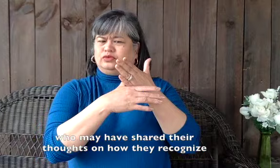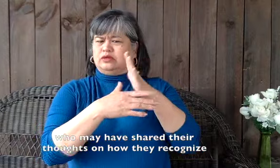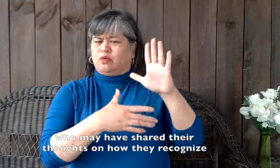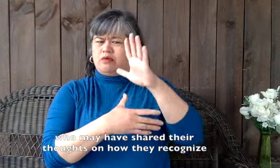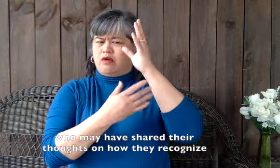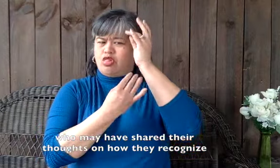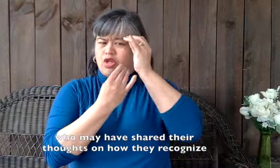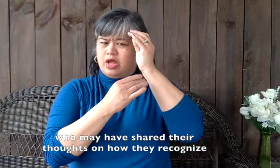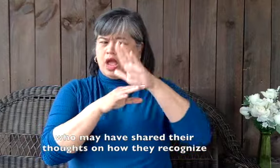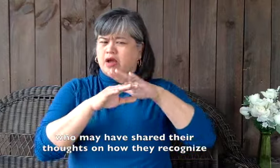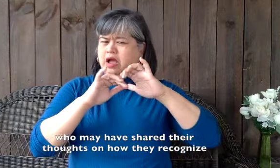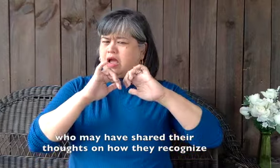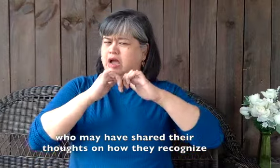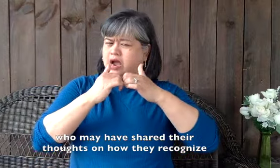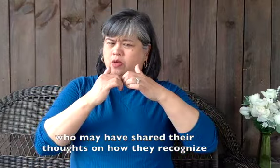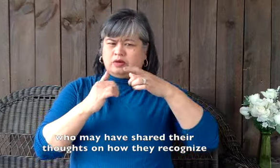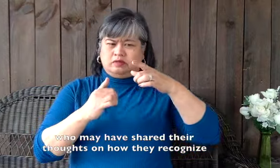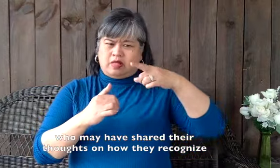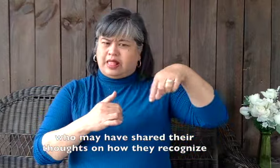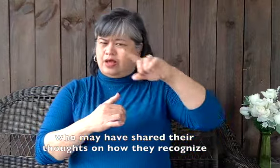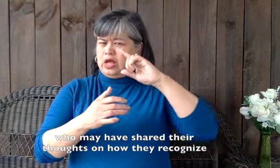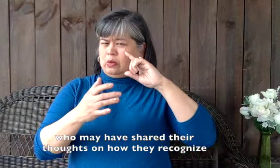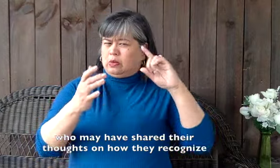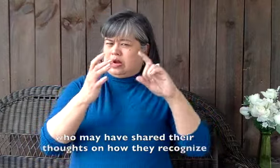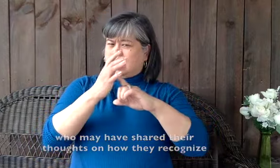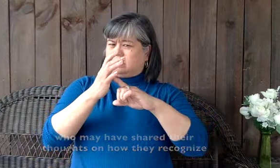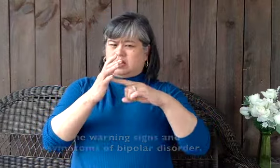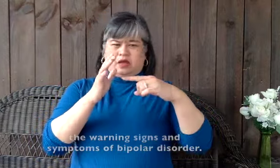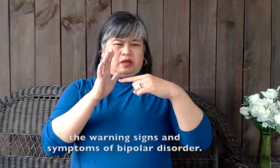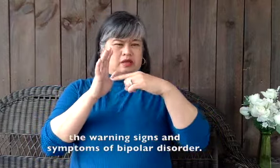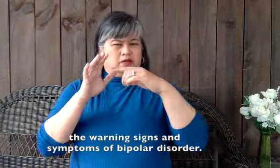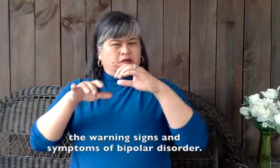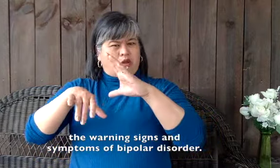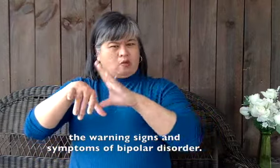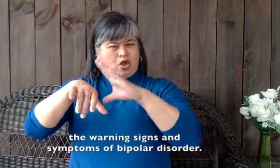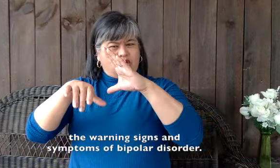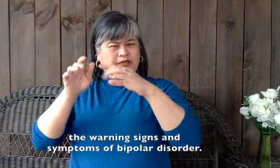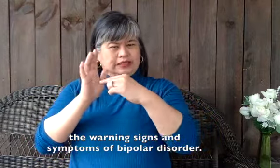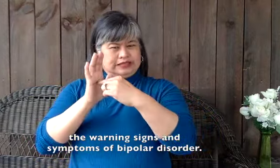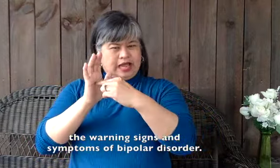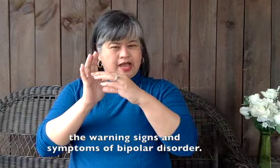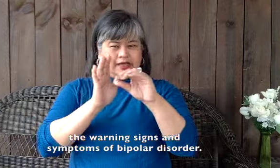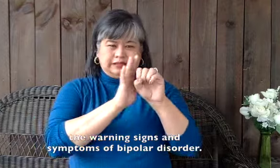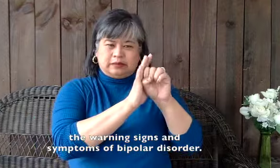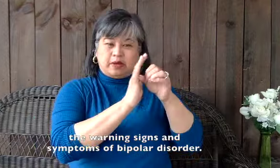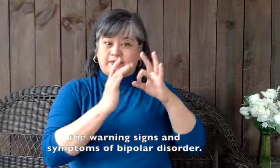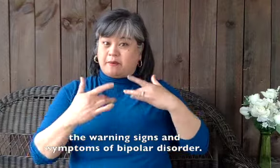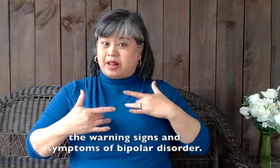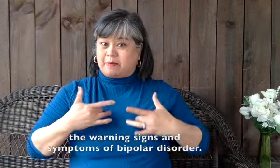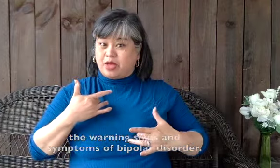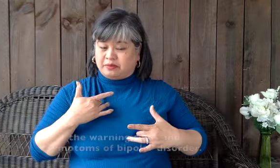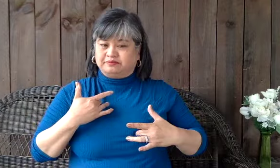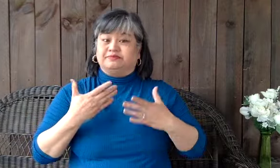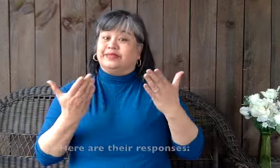who have shared their thoughts on how they recognize the warning signs and symptoms of bipolar